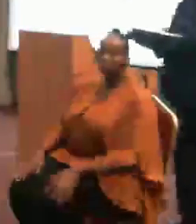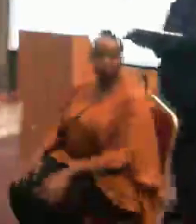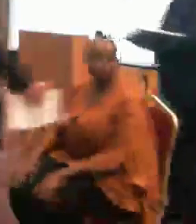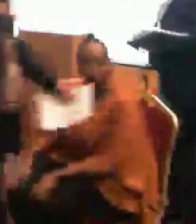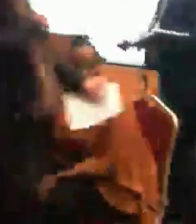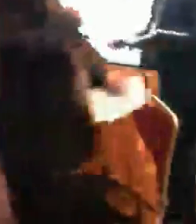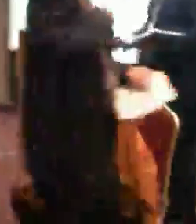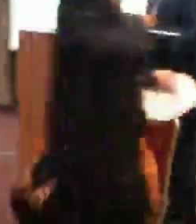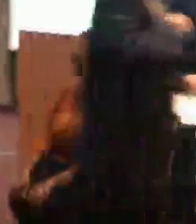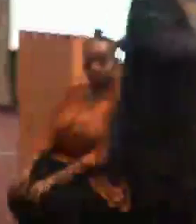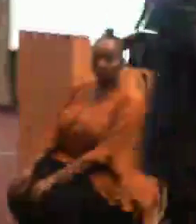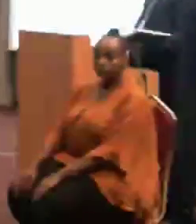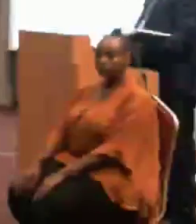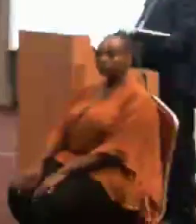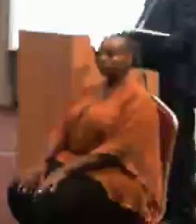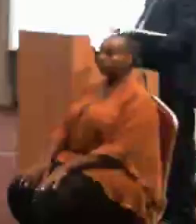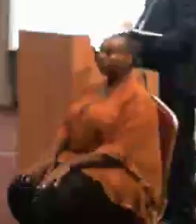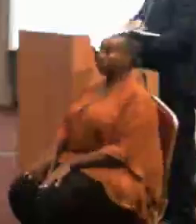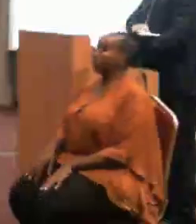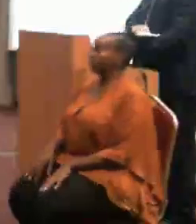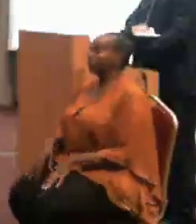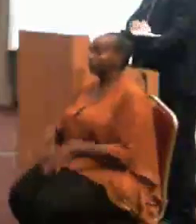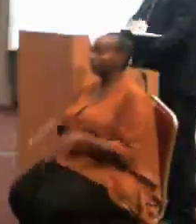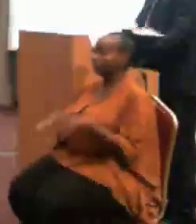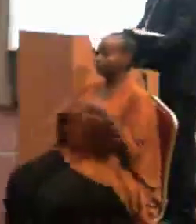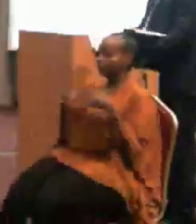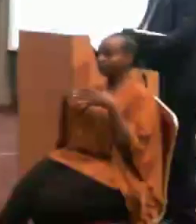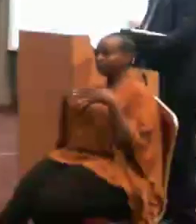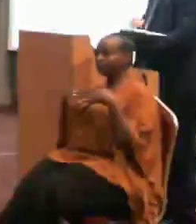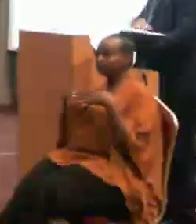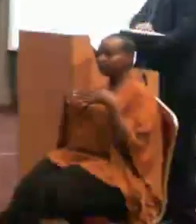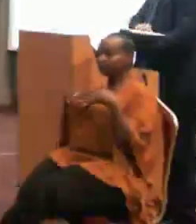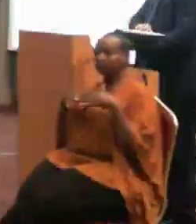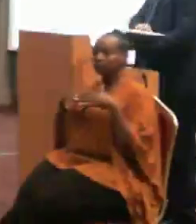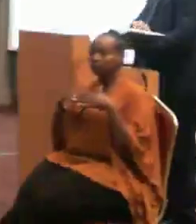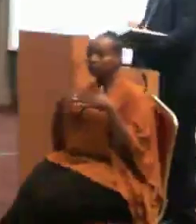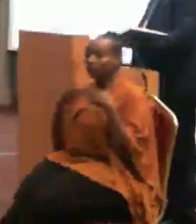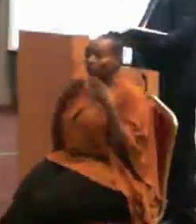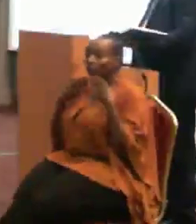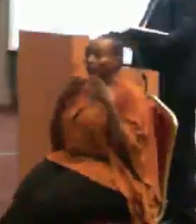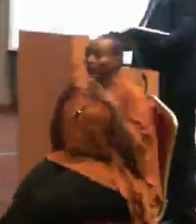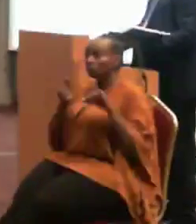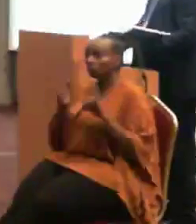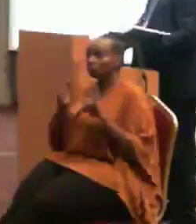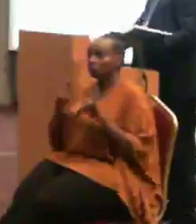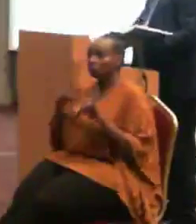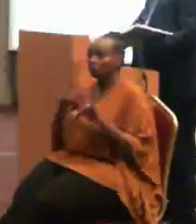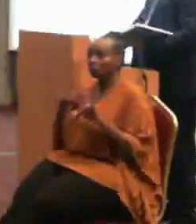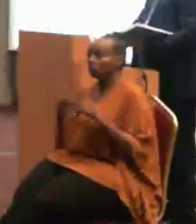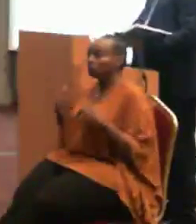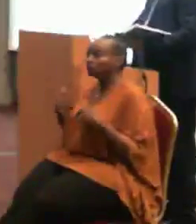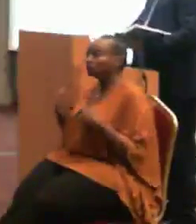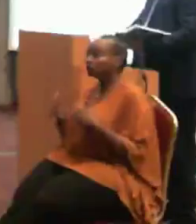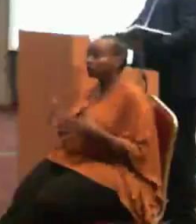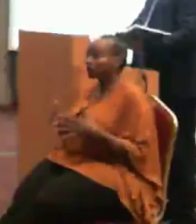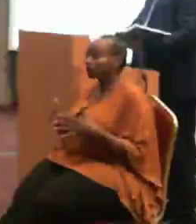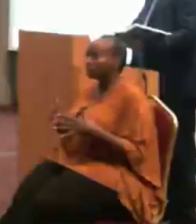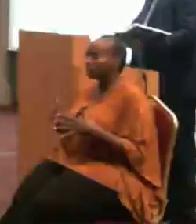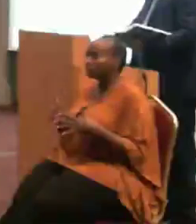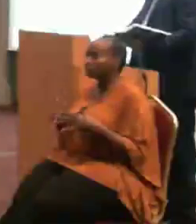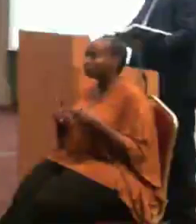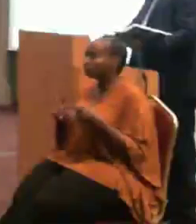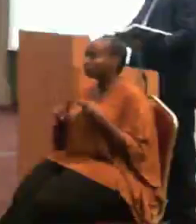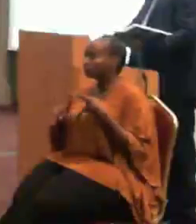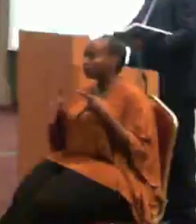So, thank you, Chief. I think I'll just start with some of them and maybe Mr.